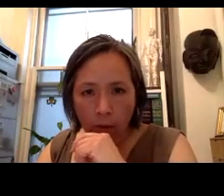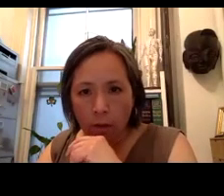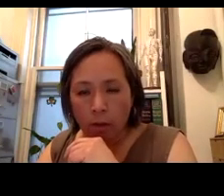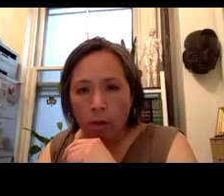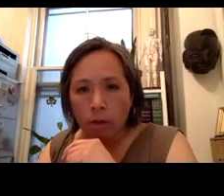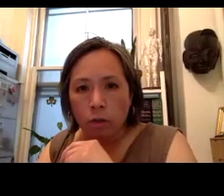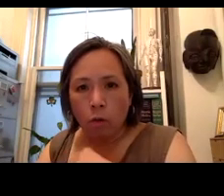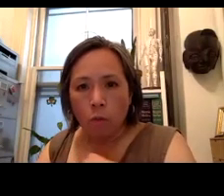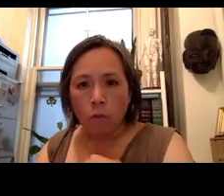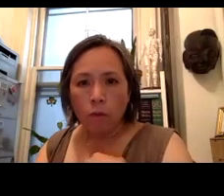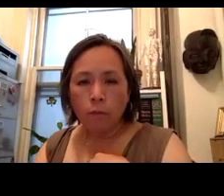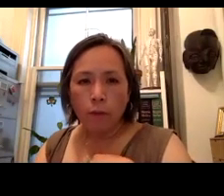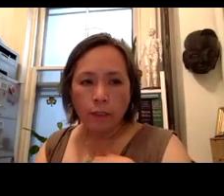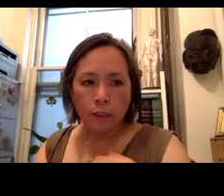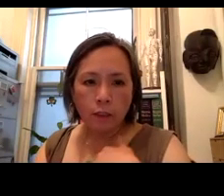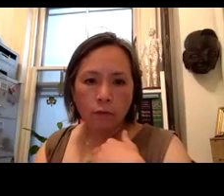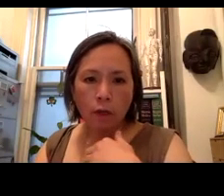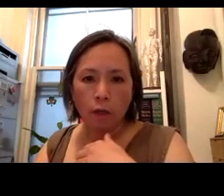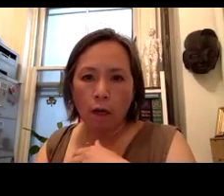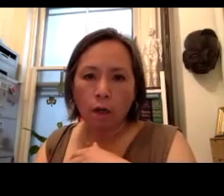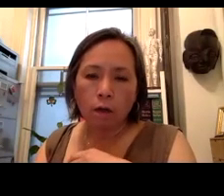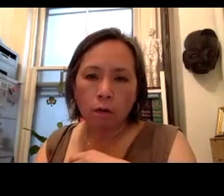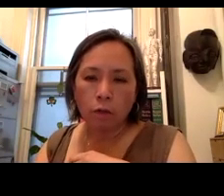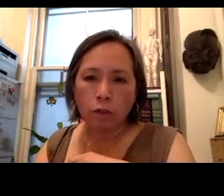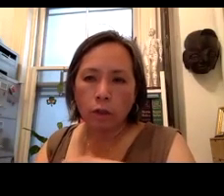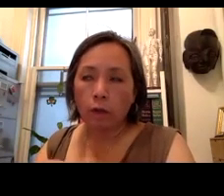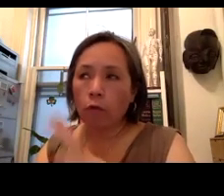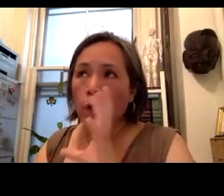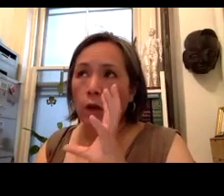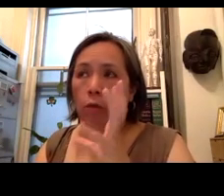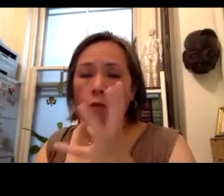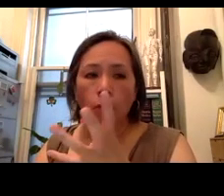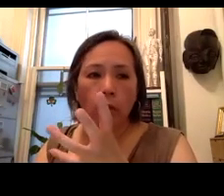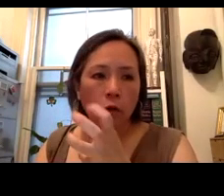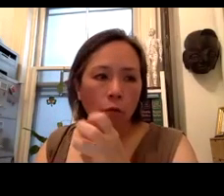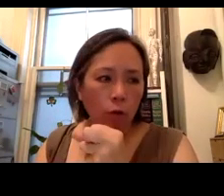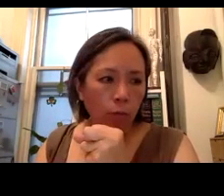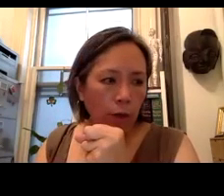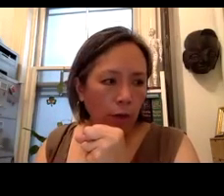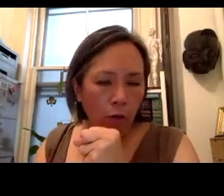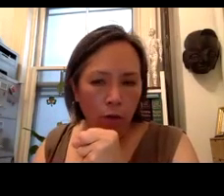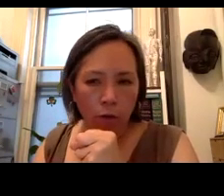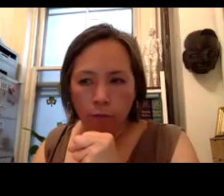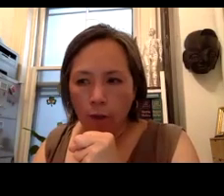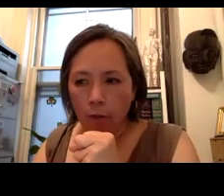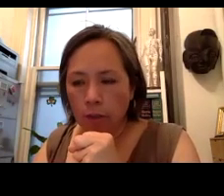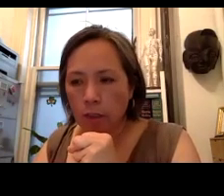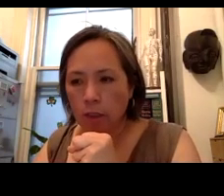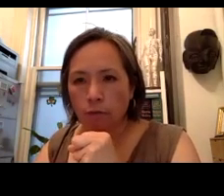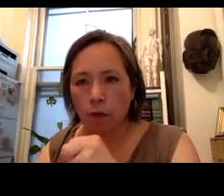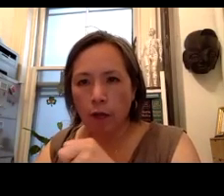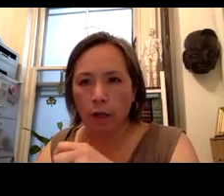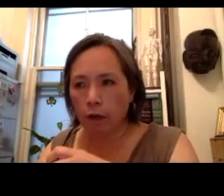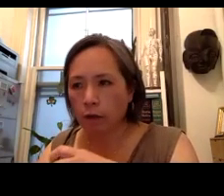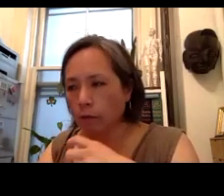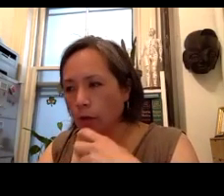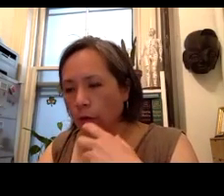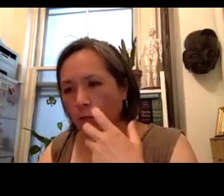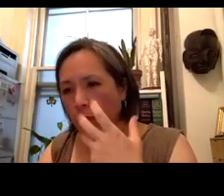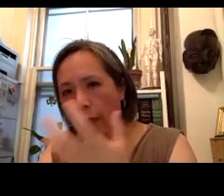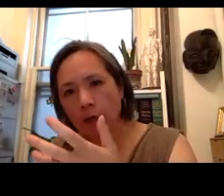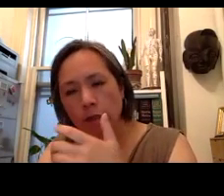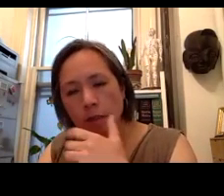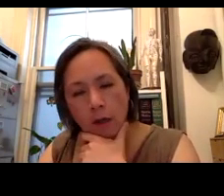Okay, so the basics of yin yang, which everybody will be familiar with by all of that we see flying